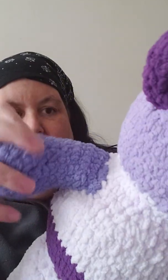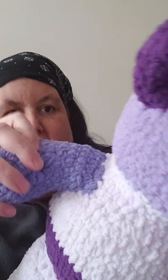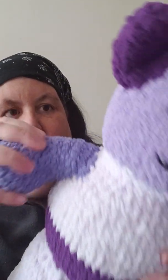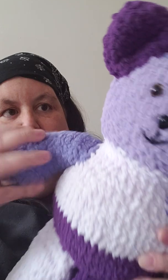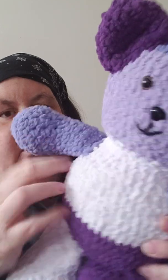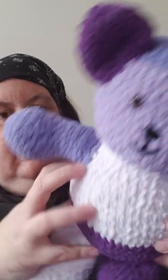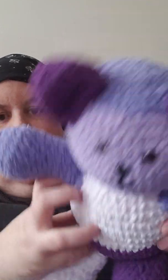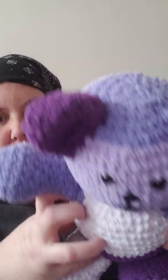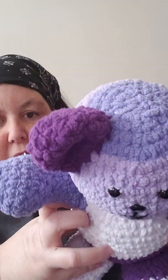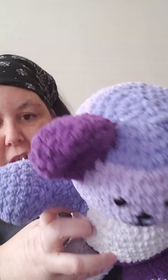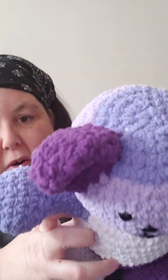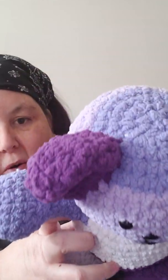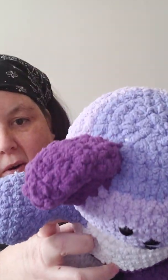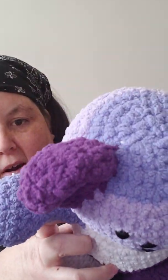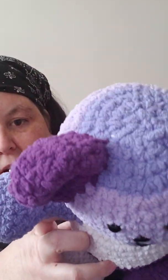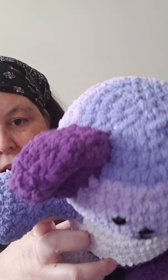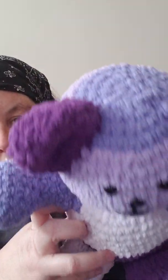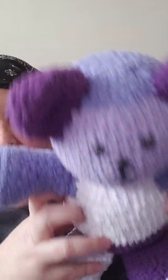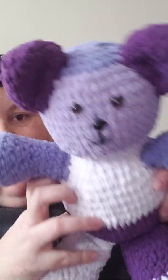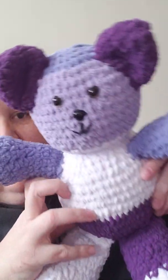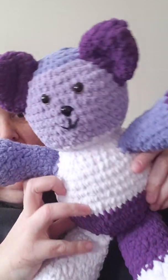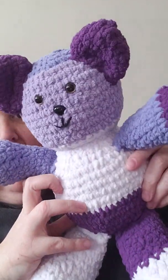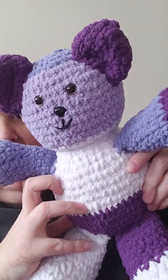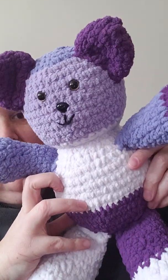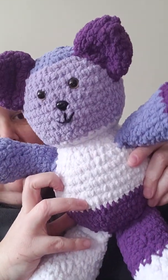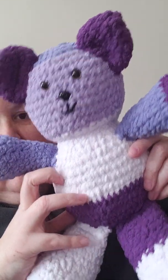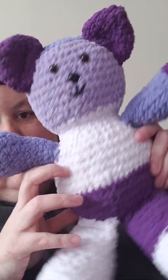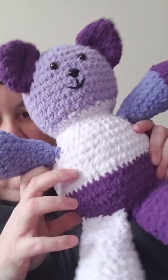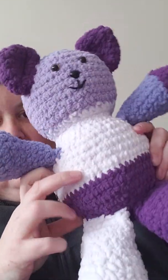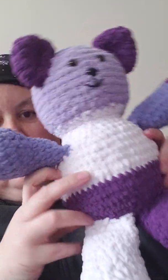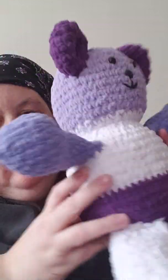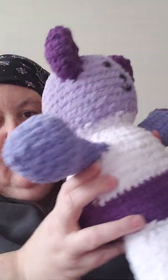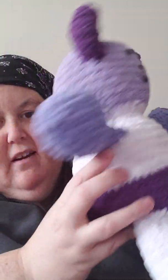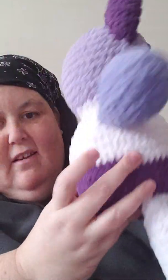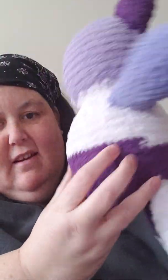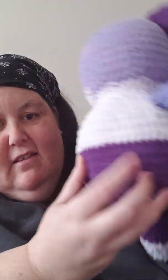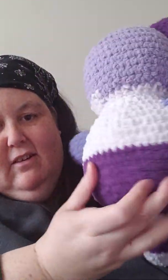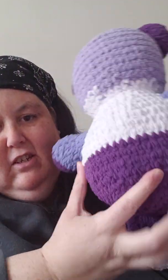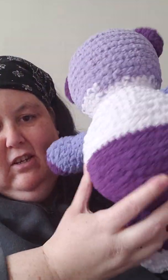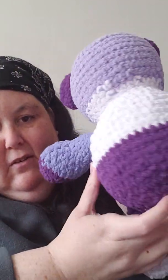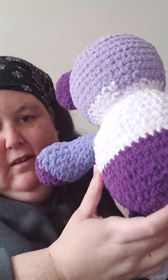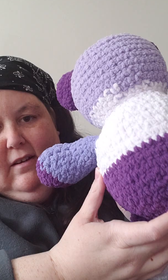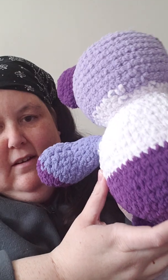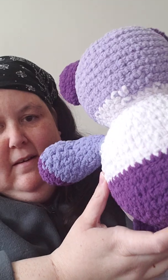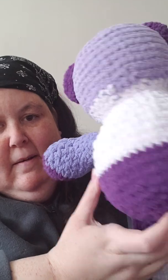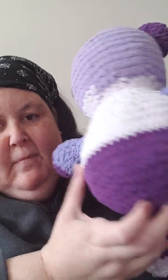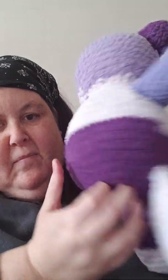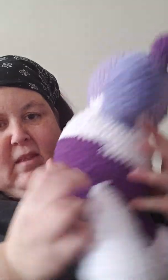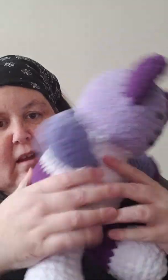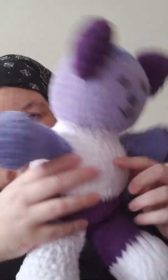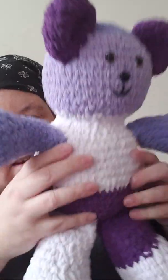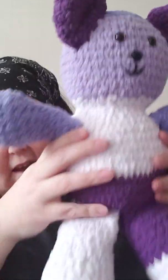anything, I just let it flow as it went, and that's how it turned out. I think it looks cute. And again,